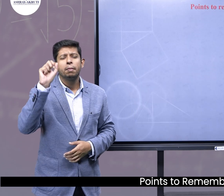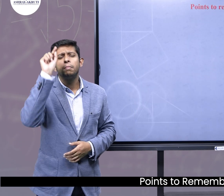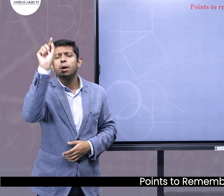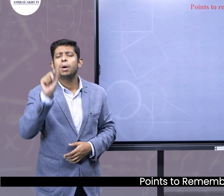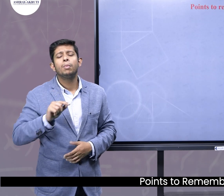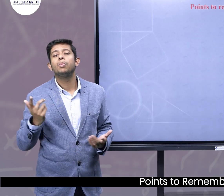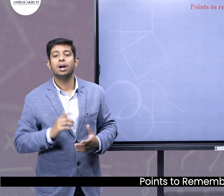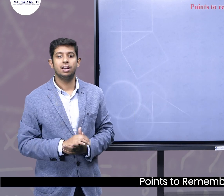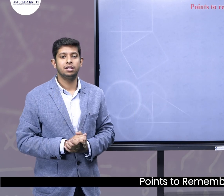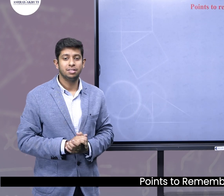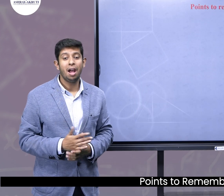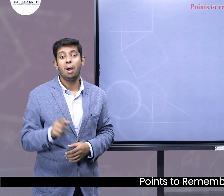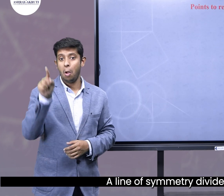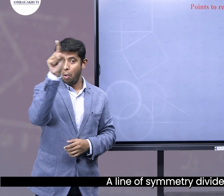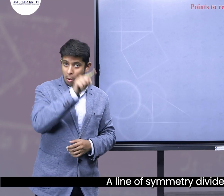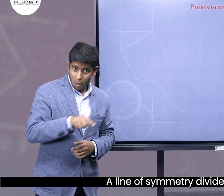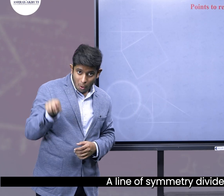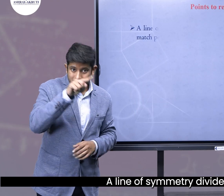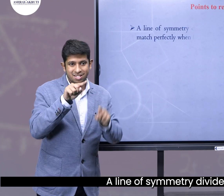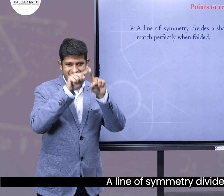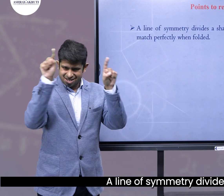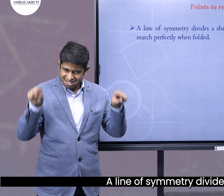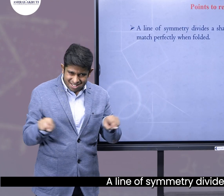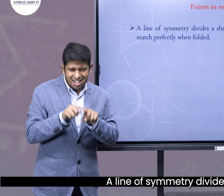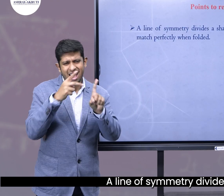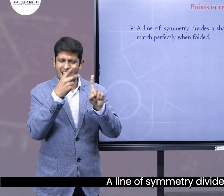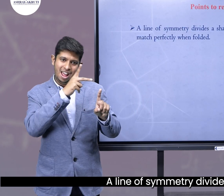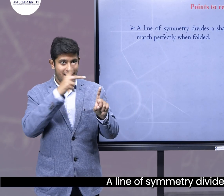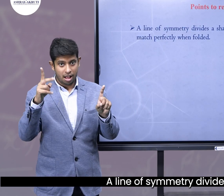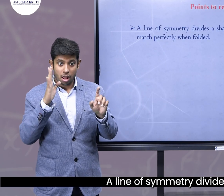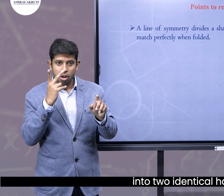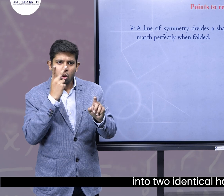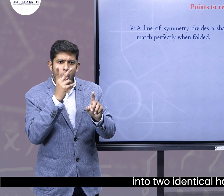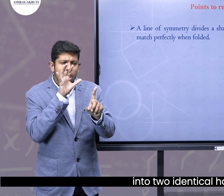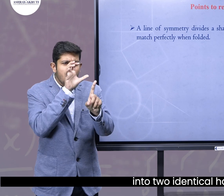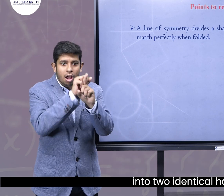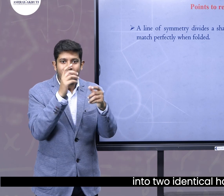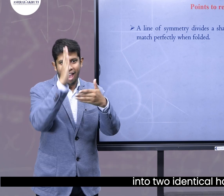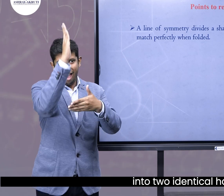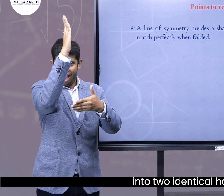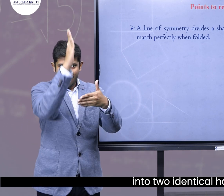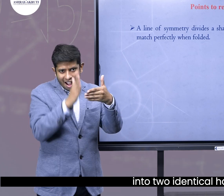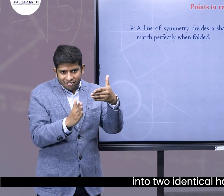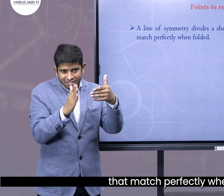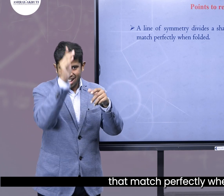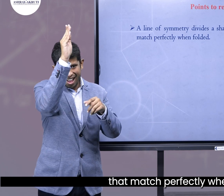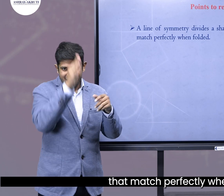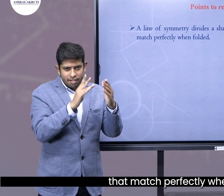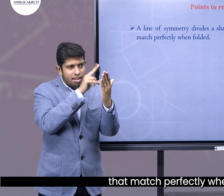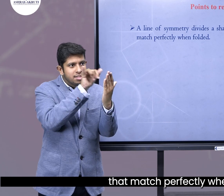Points to remember. A line of symmetry divides a shape into two identical halves that match